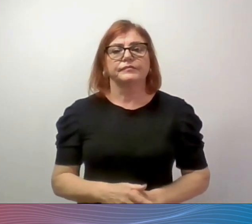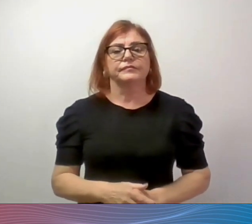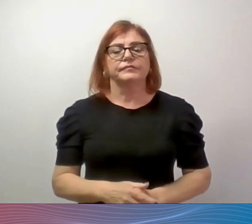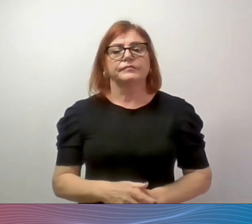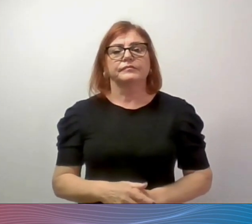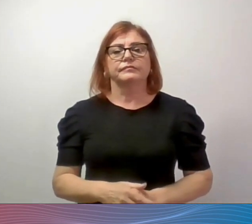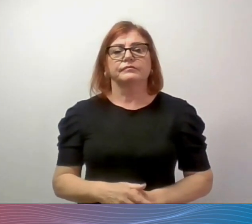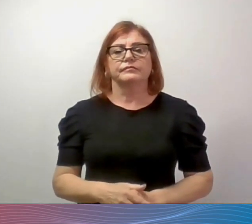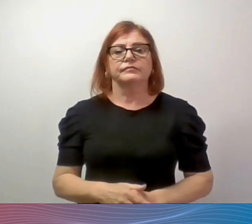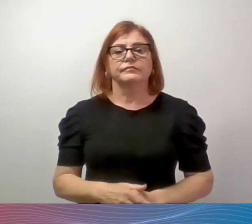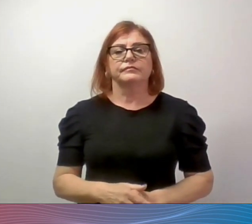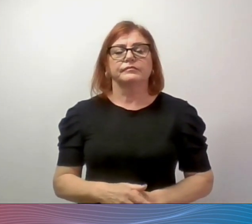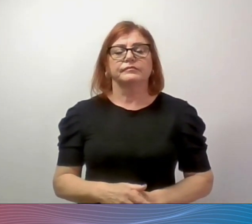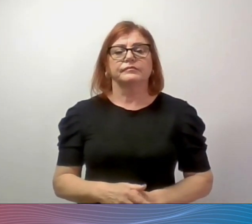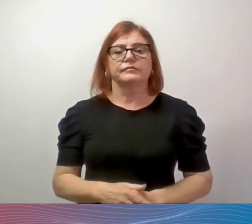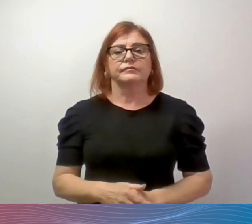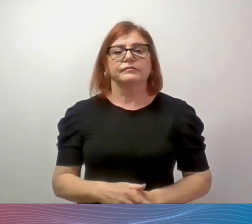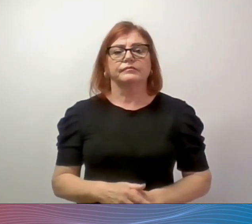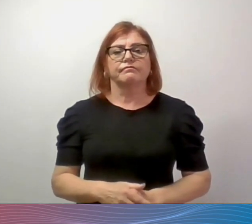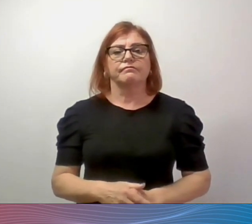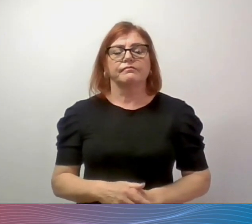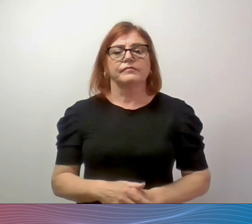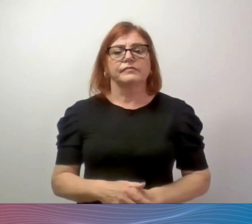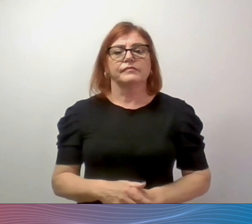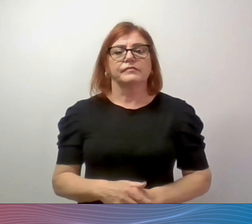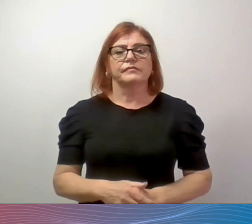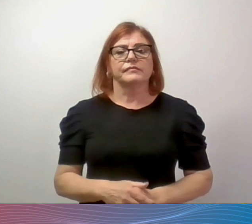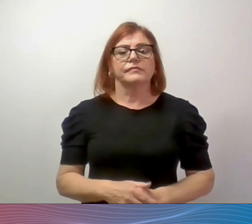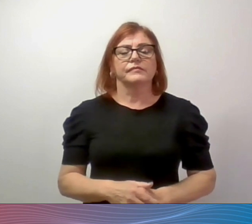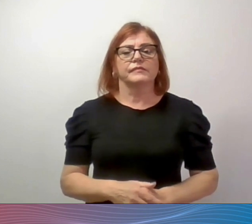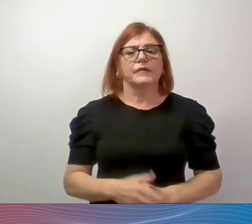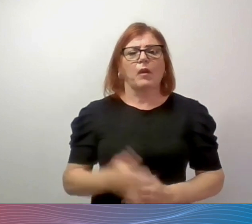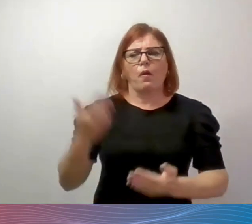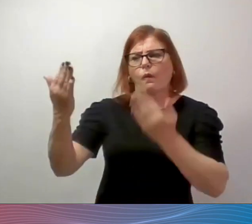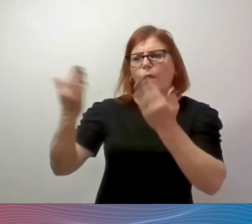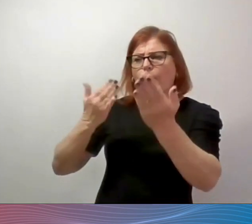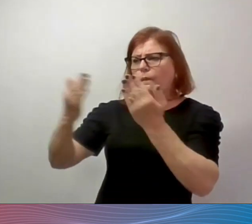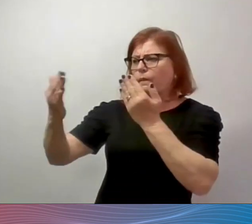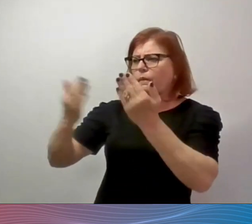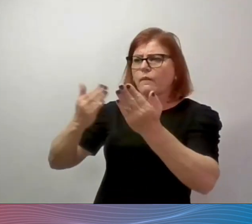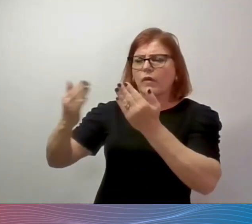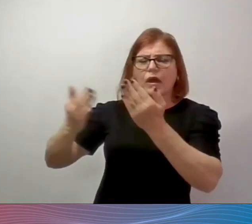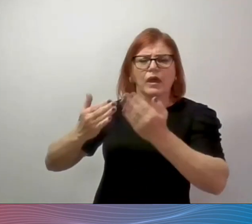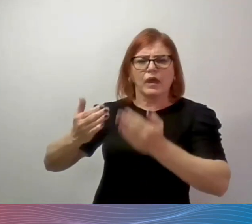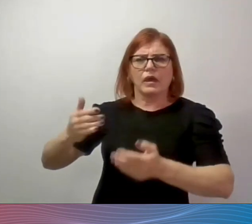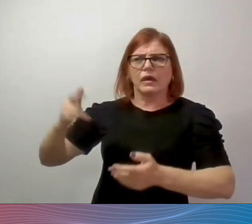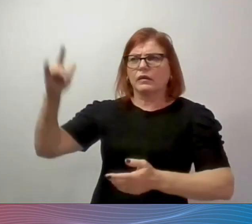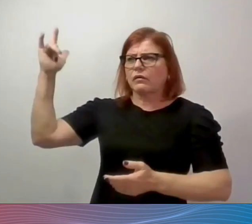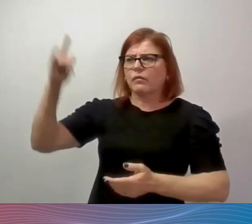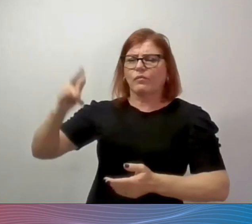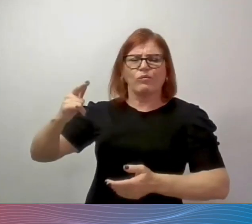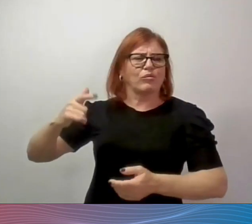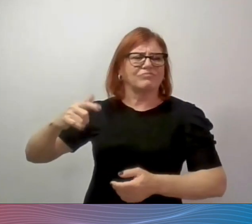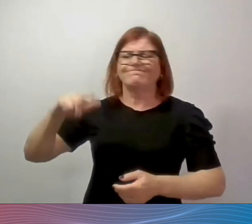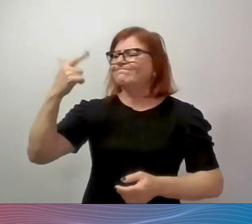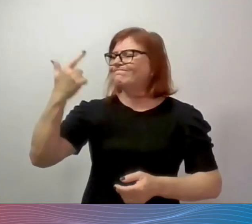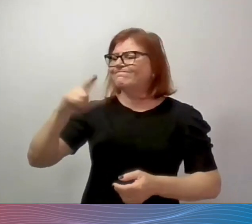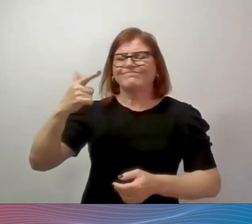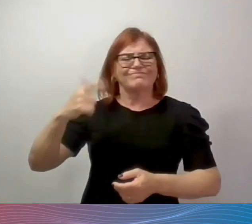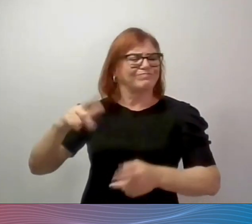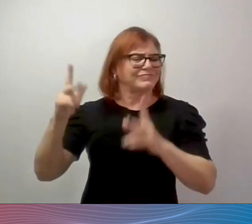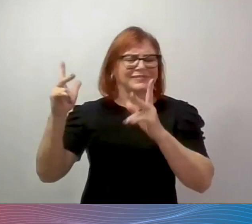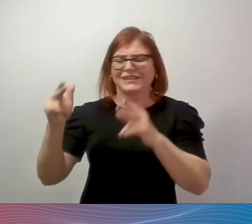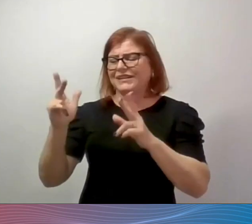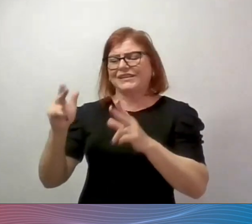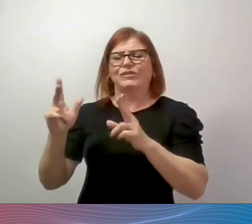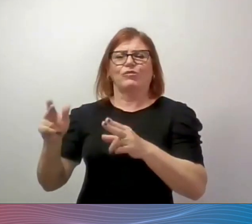maior amor do que esse de dar alguém a própria vida em favor dos seus amigos. Greater love has no one